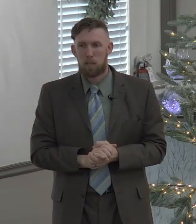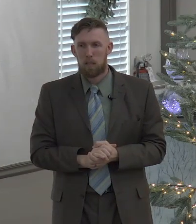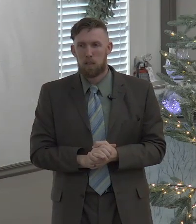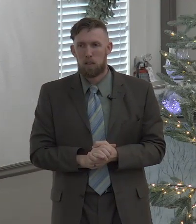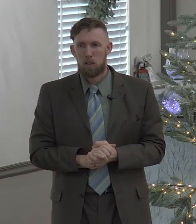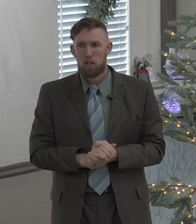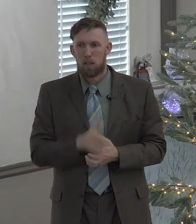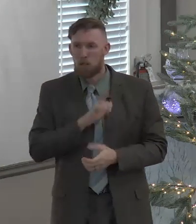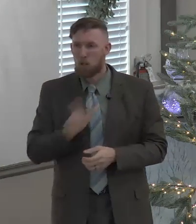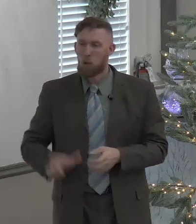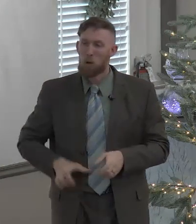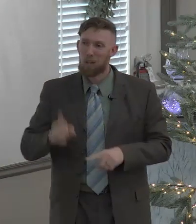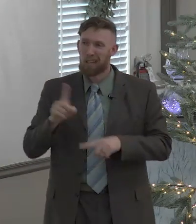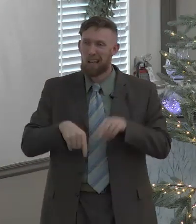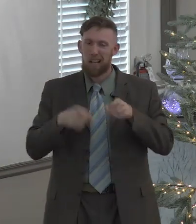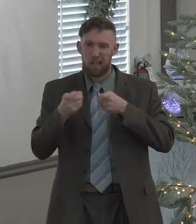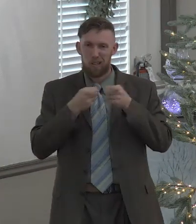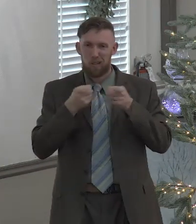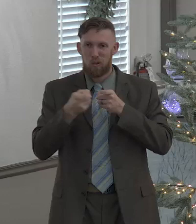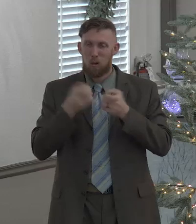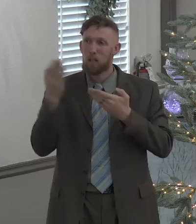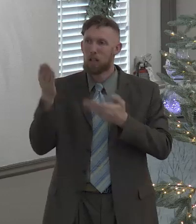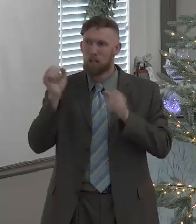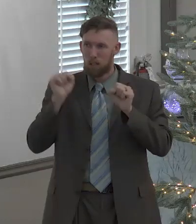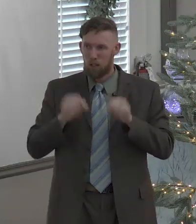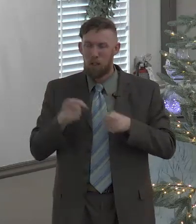of the Lord being able to handle it.